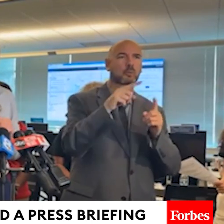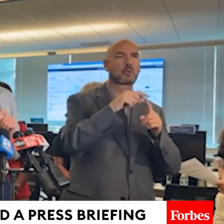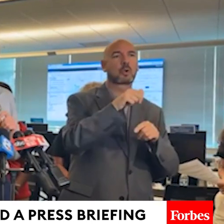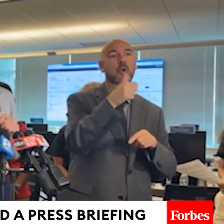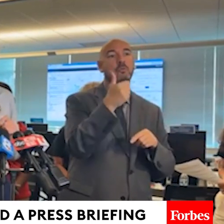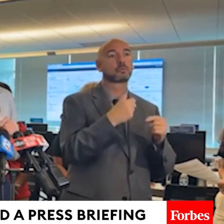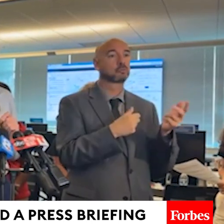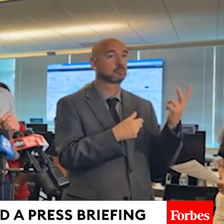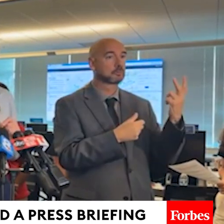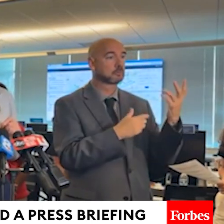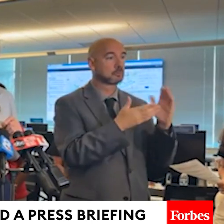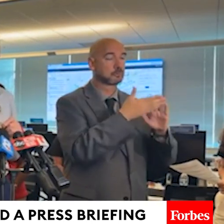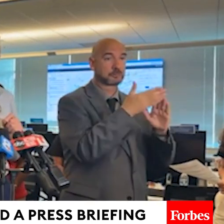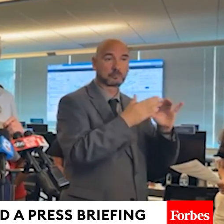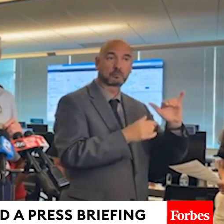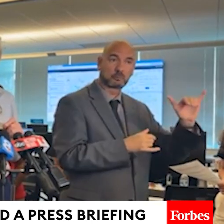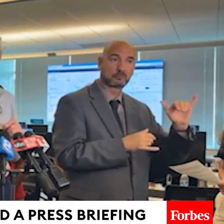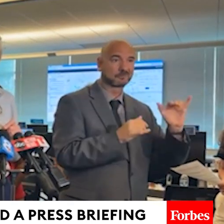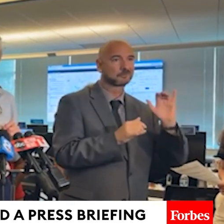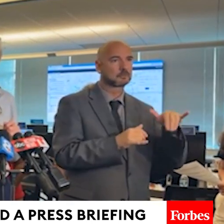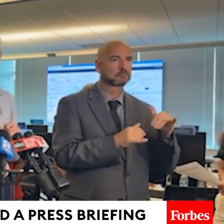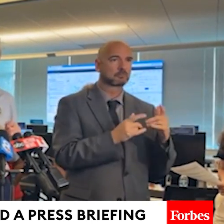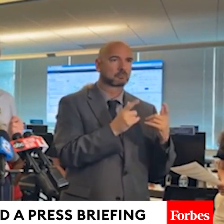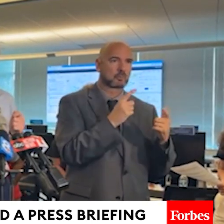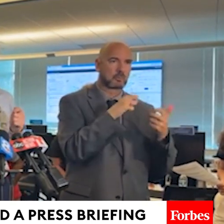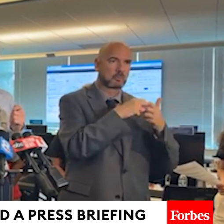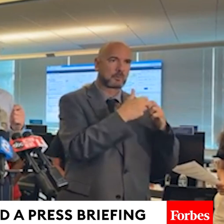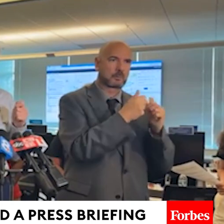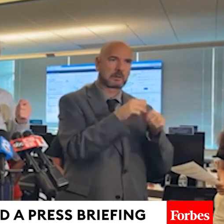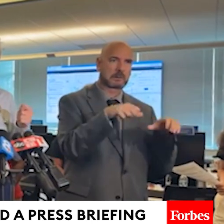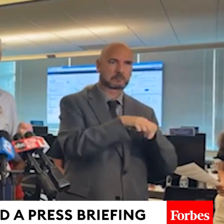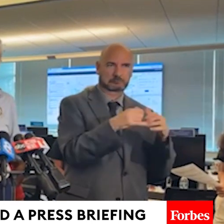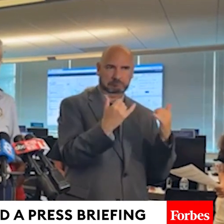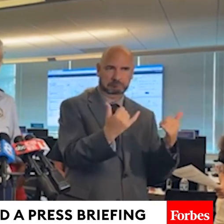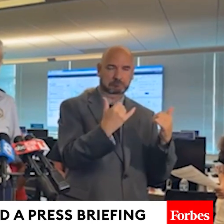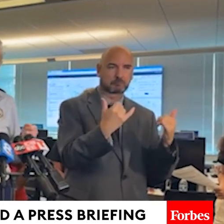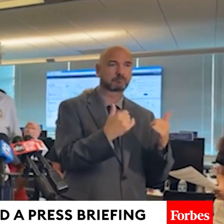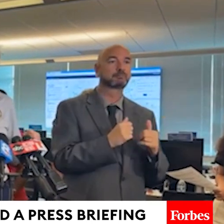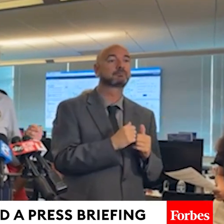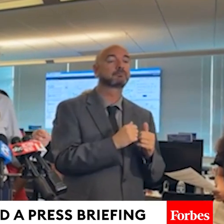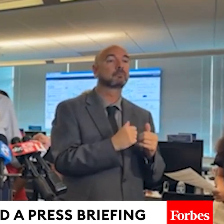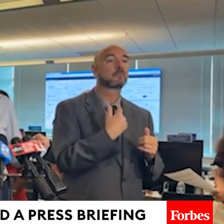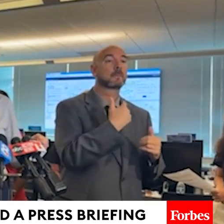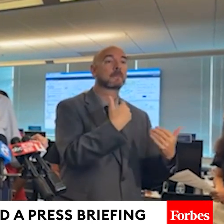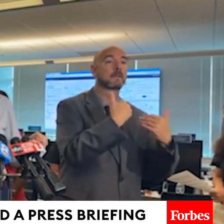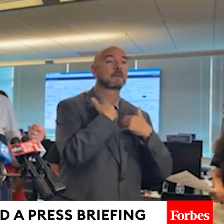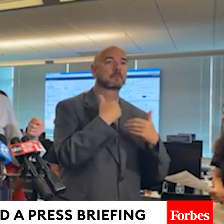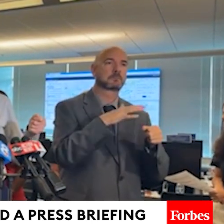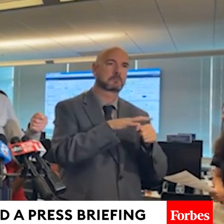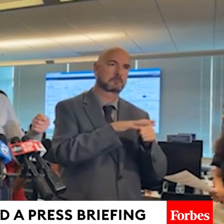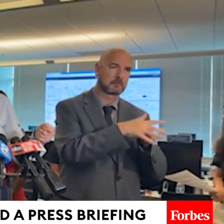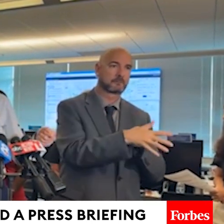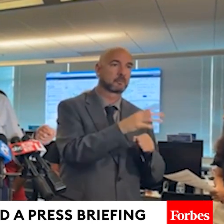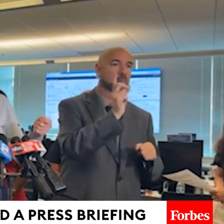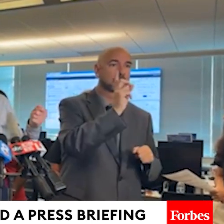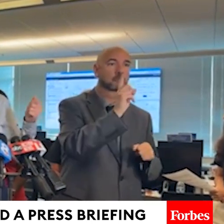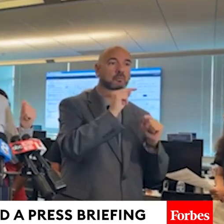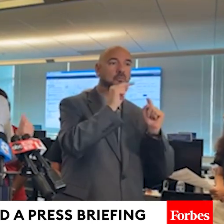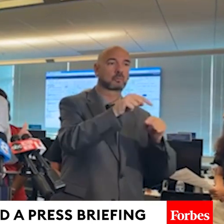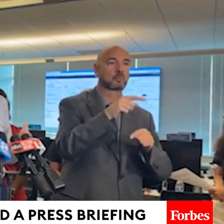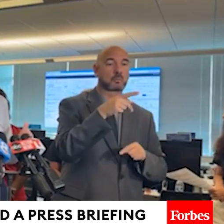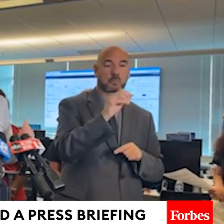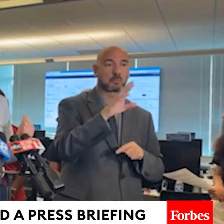well. But that is the issue with gasoline right now. We have plenty out at the port. It's getting